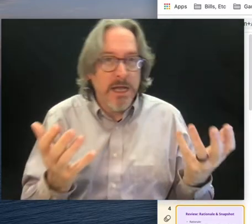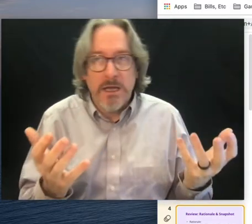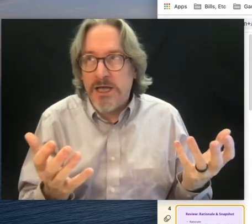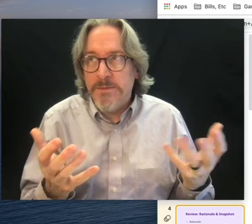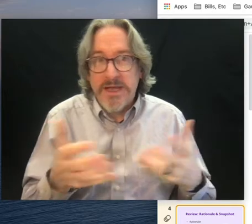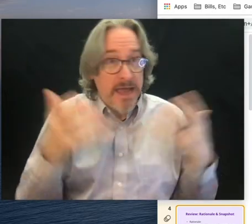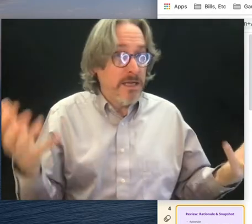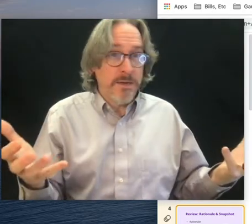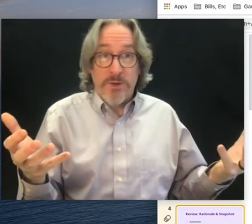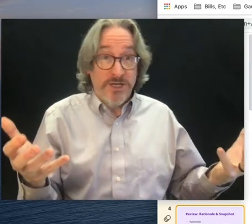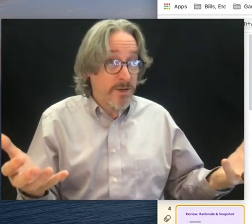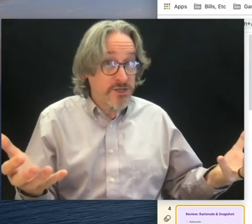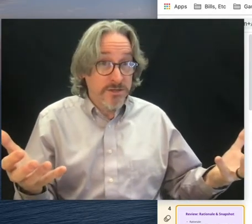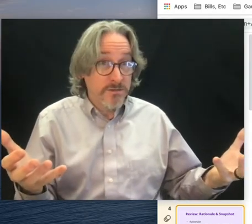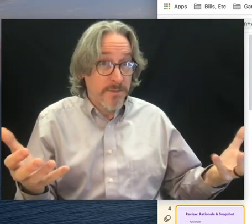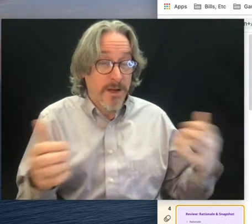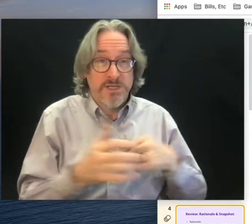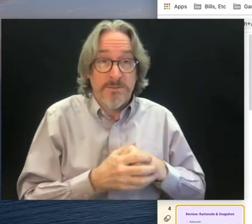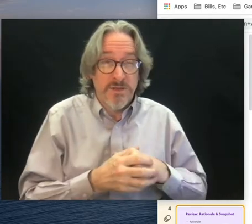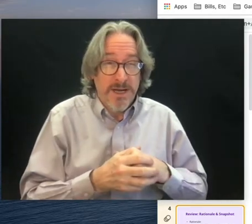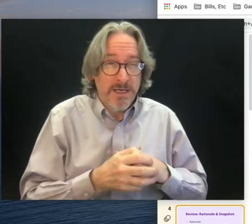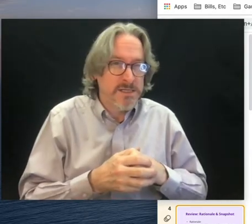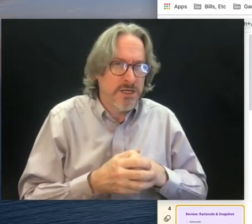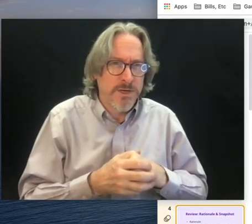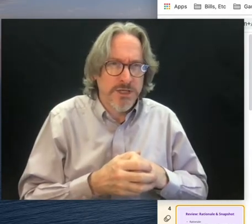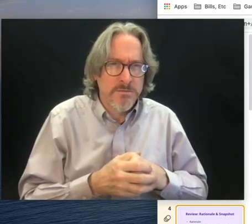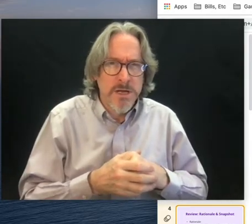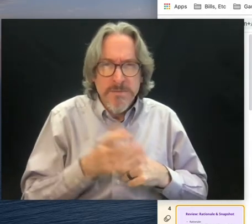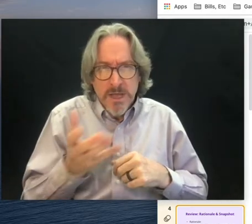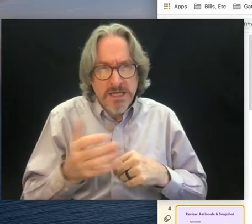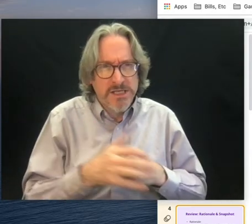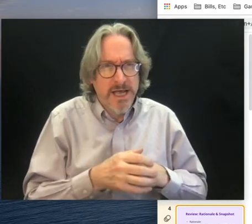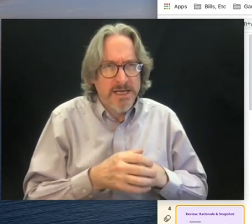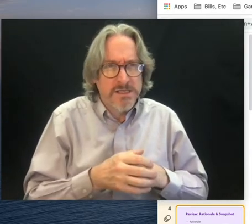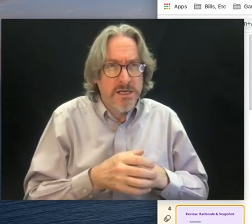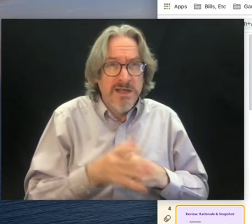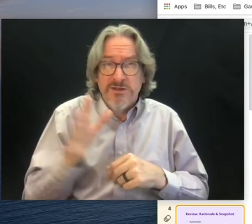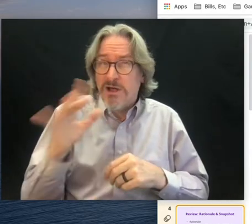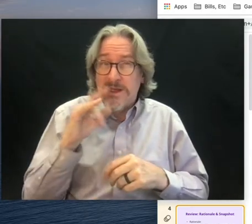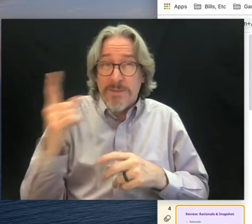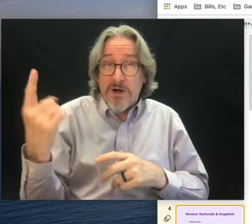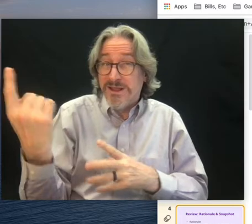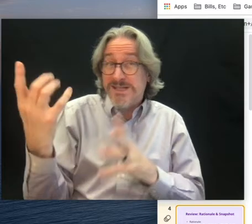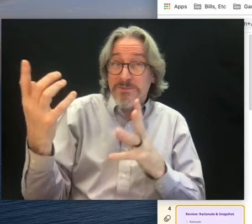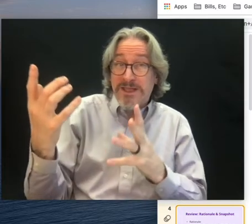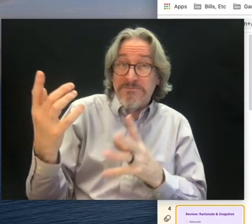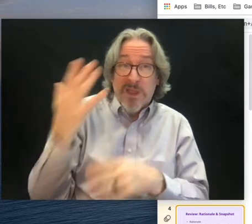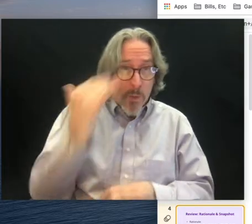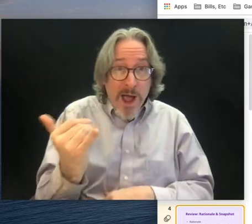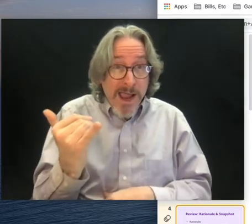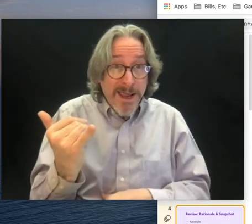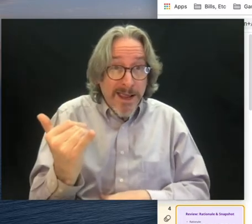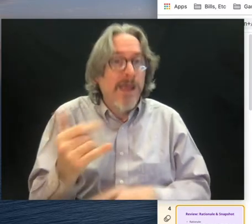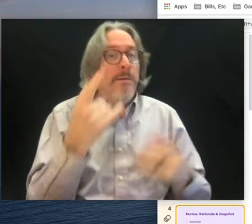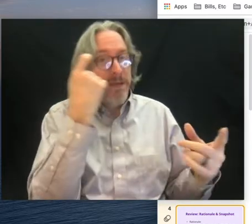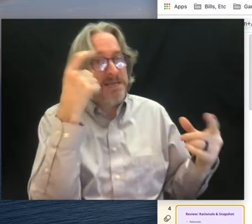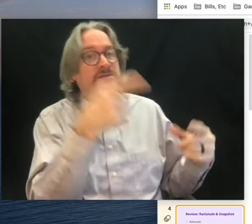And it can be any WH question that pops up depending on the situation. In this case, talking about something,